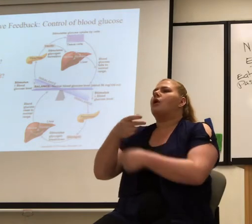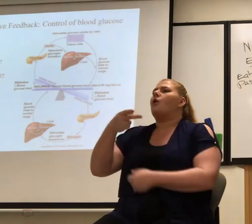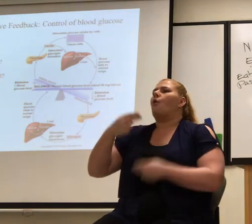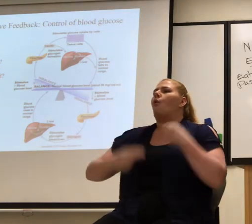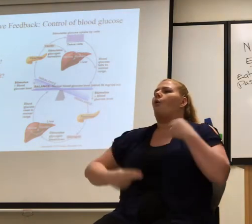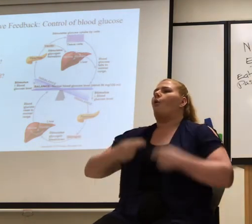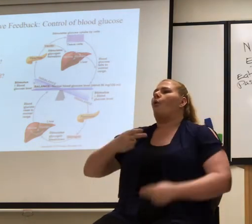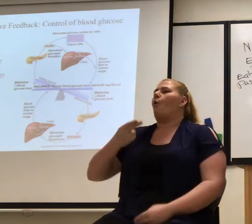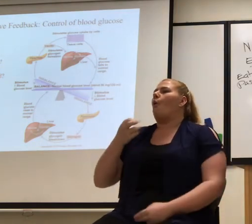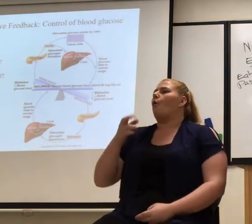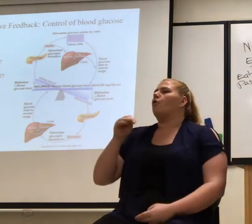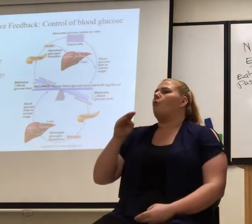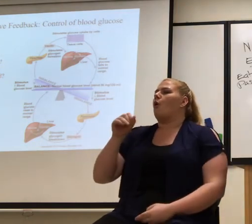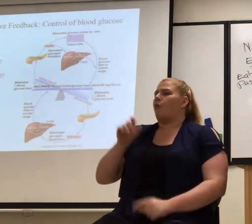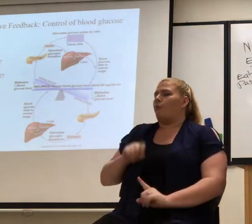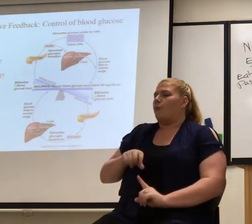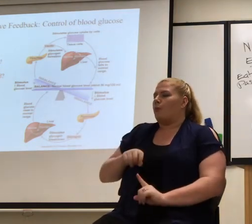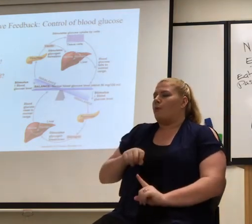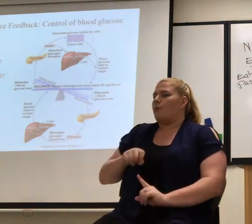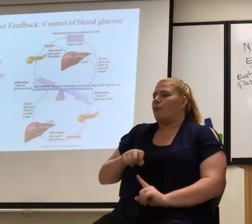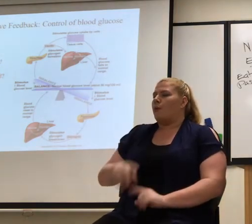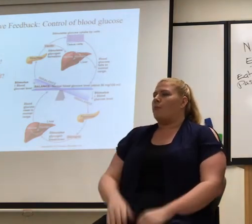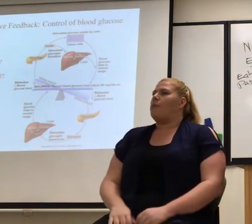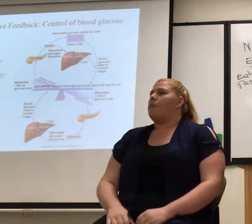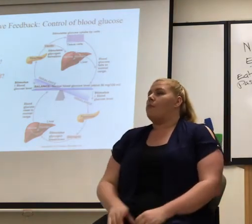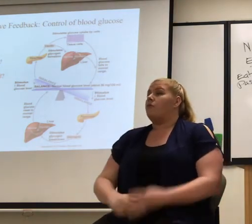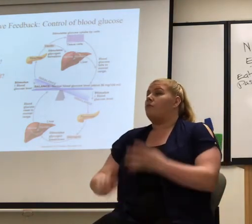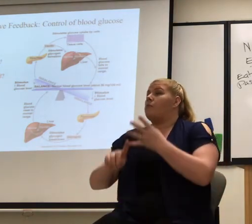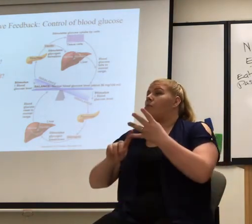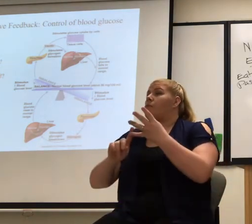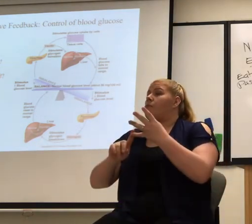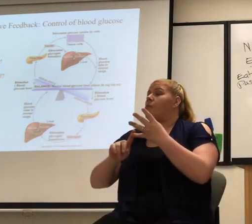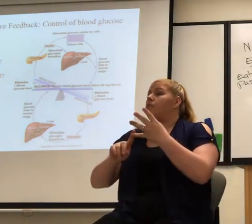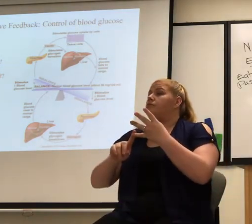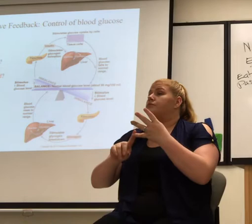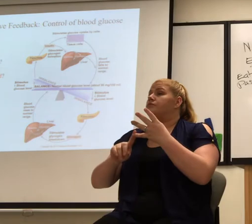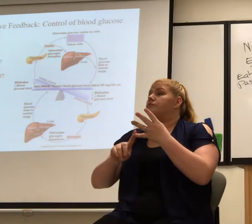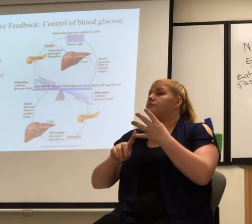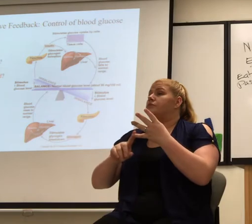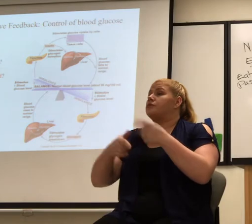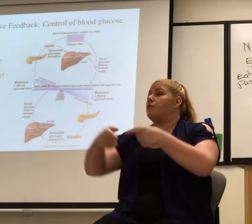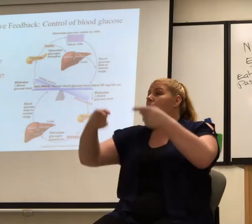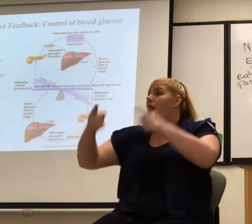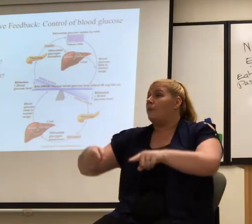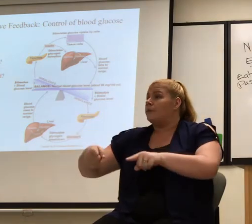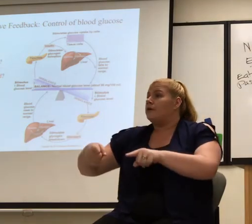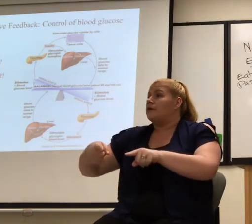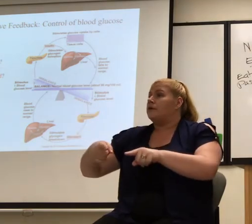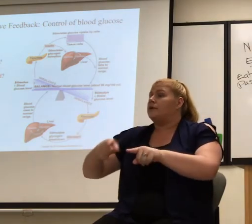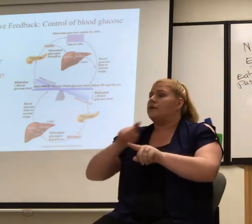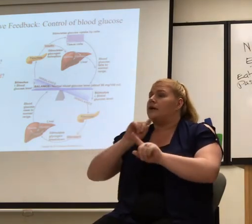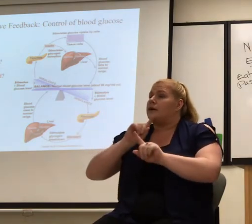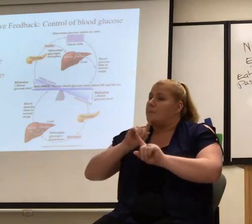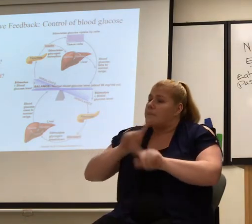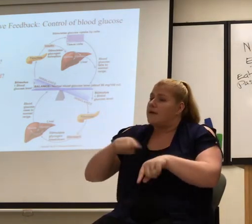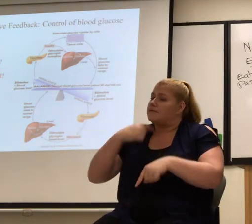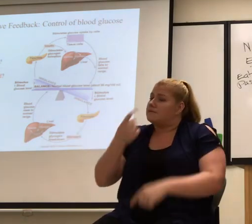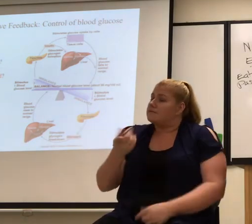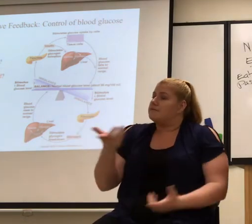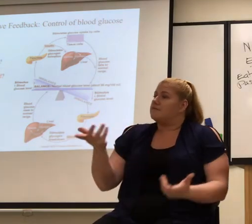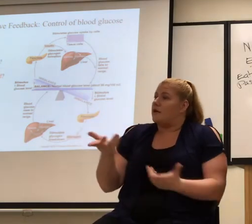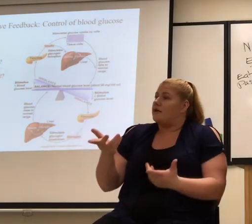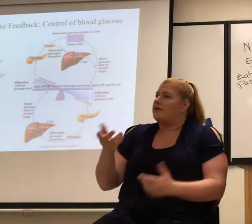For step four, what does the pancreas do? What's the output? What's the command? It secretes a hormone into the bloodstream called insulin.